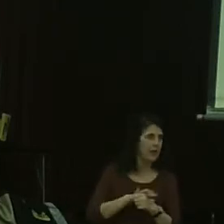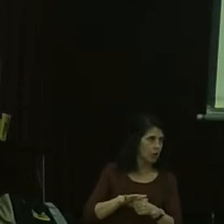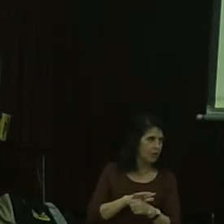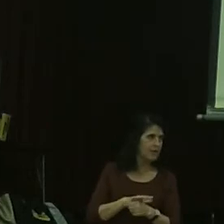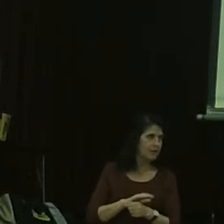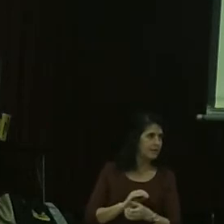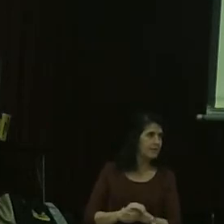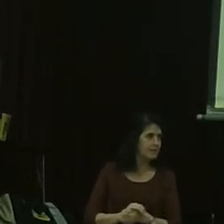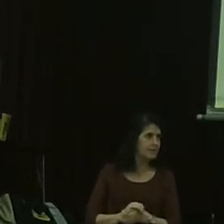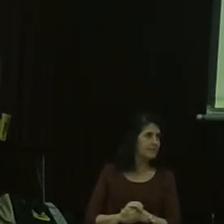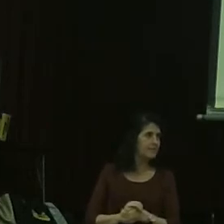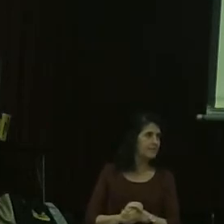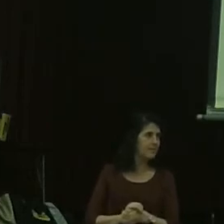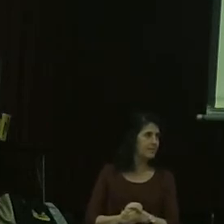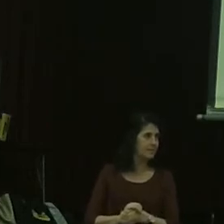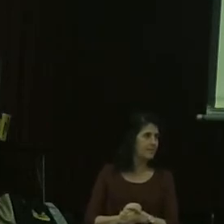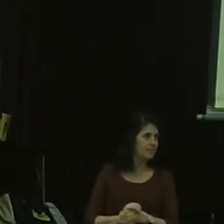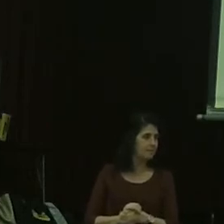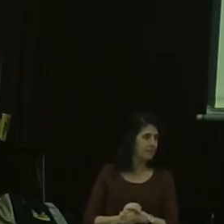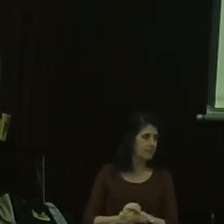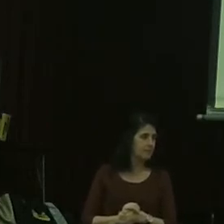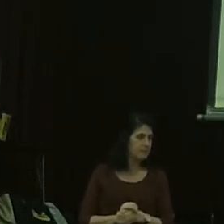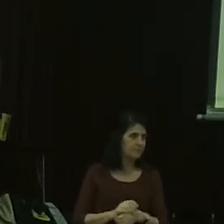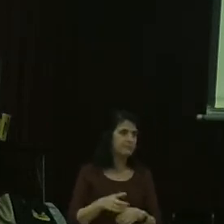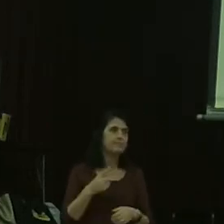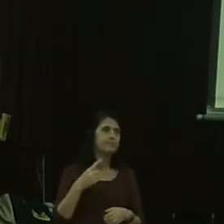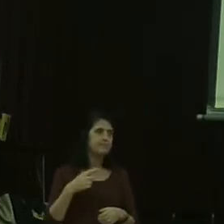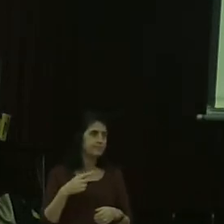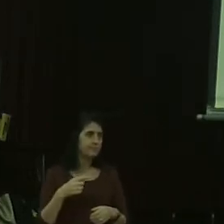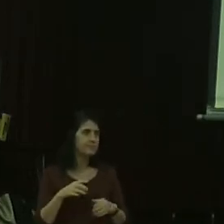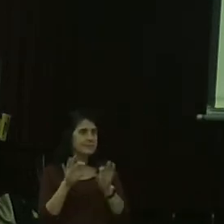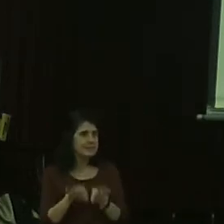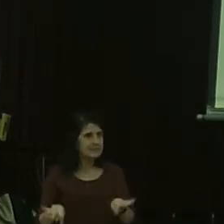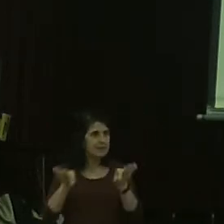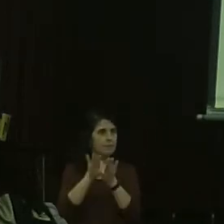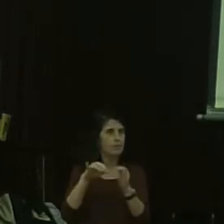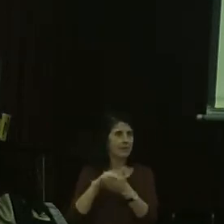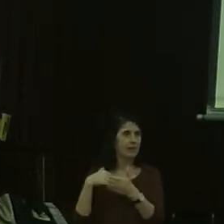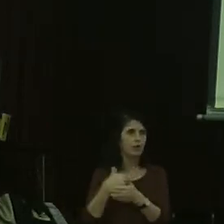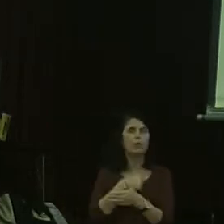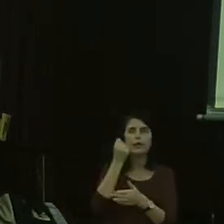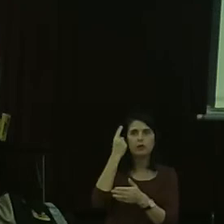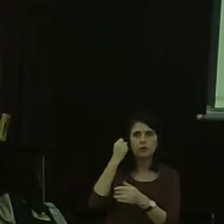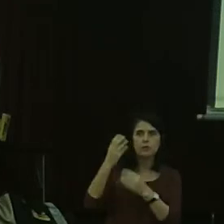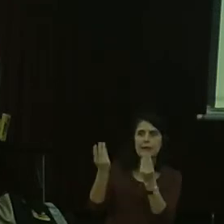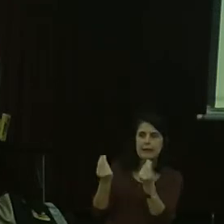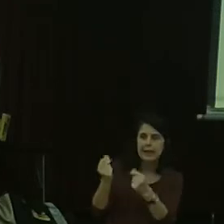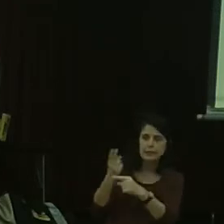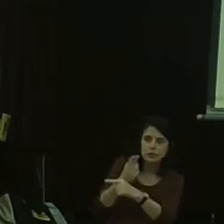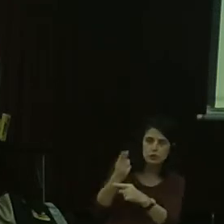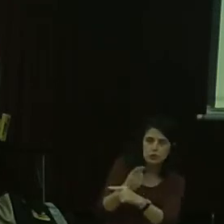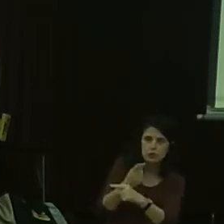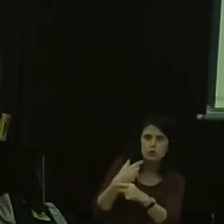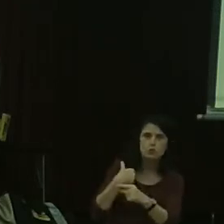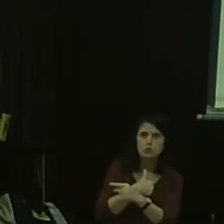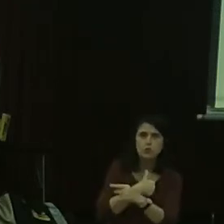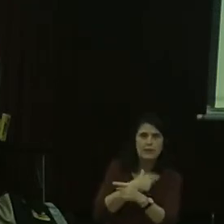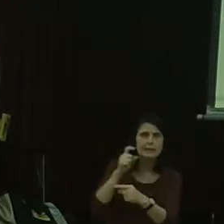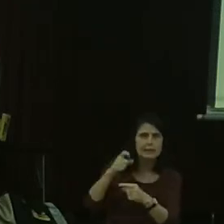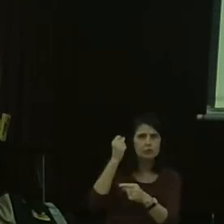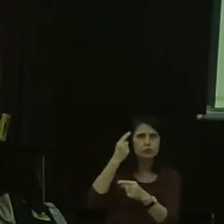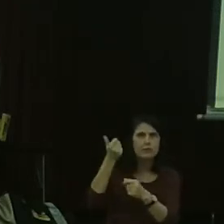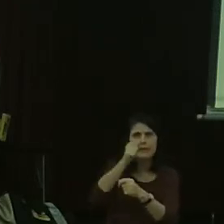Thank you. Yes. And so there is some coordination that is happening because it is very important that we're understanding the land uses, that we're understanding any future urban